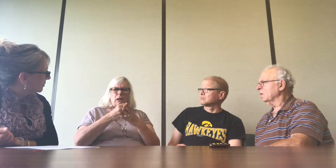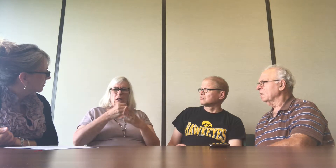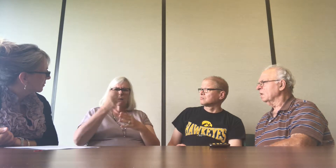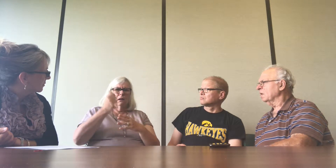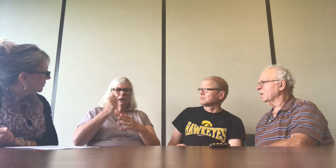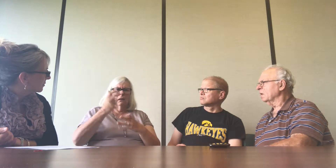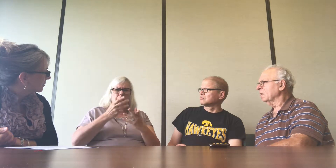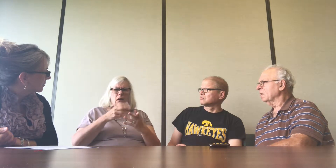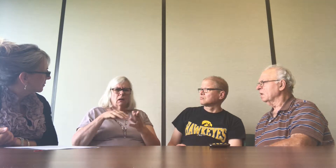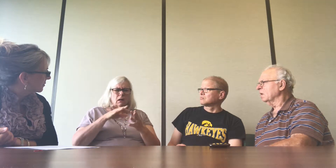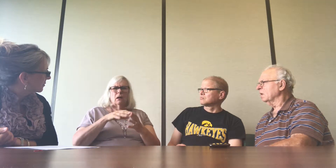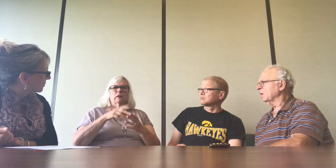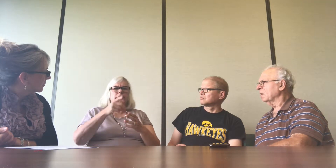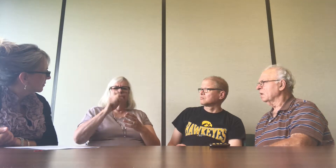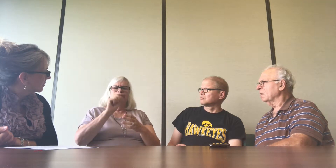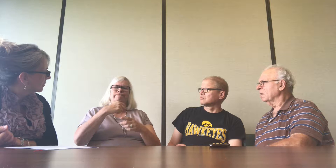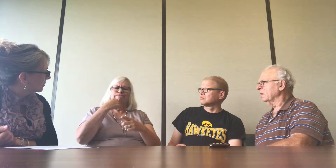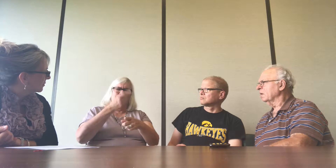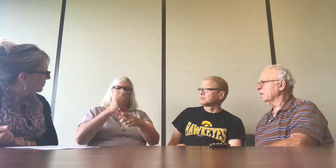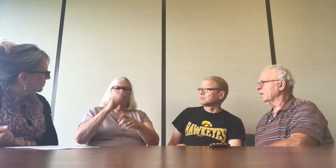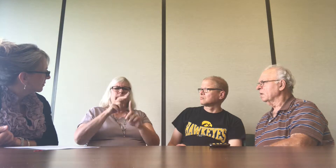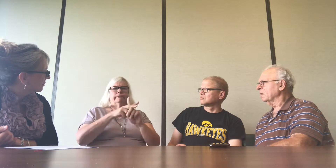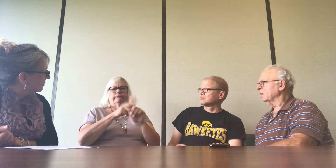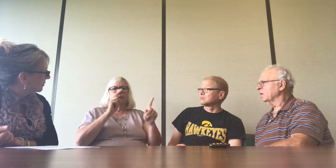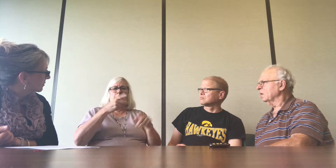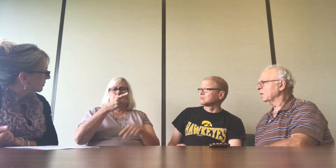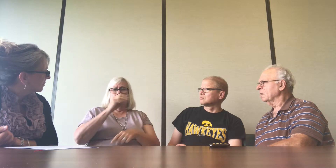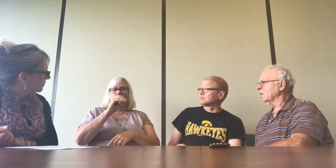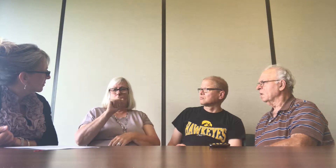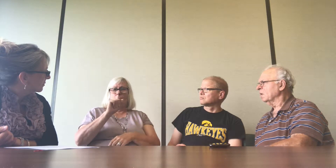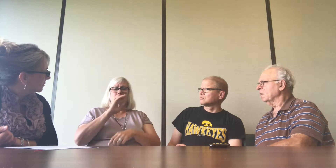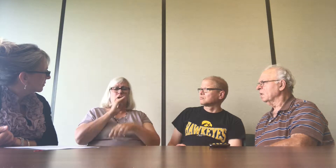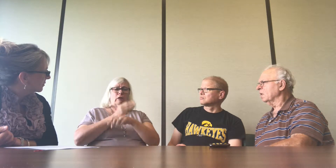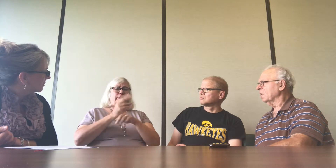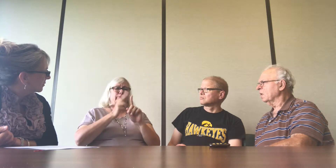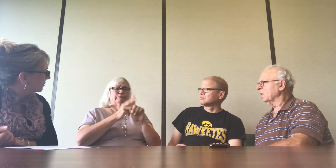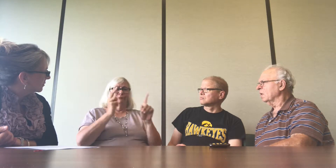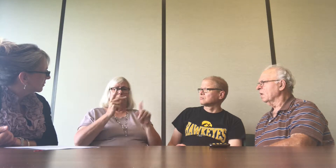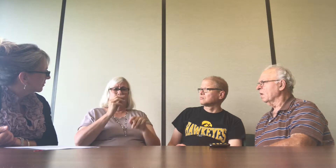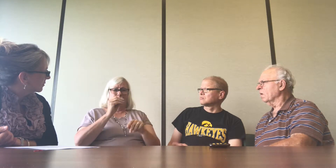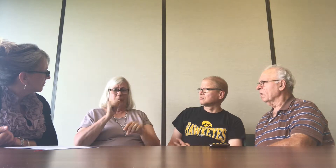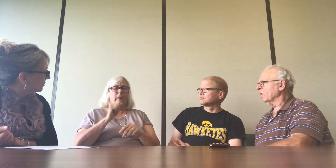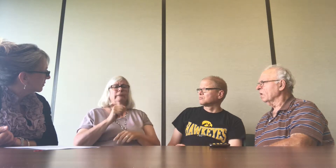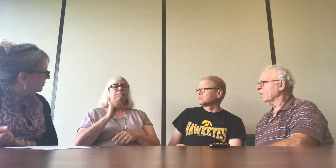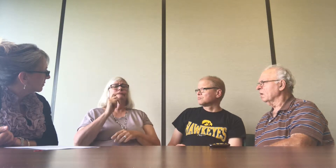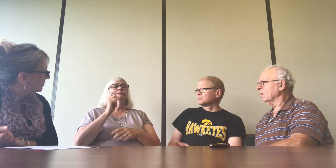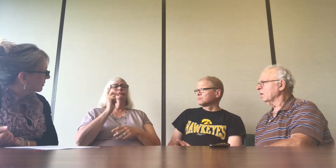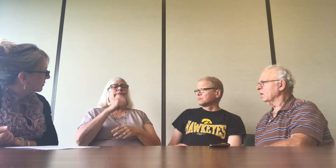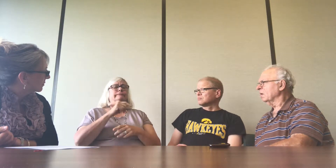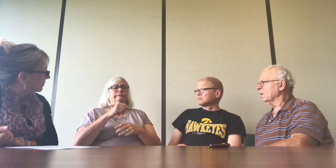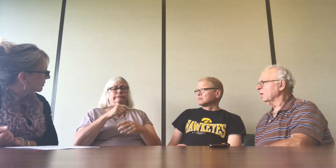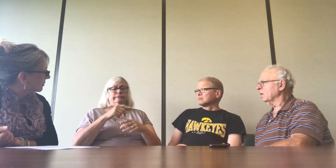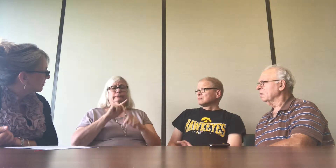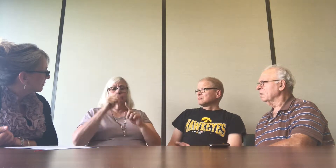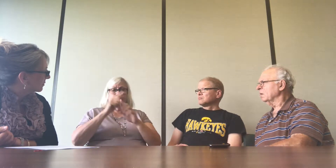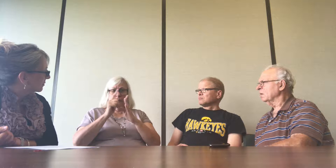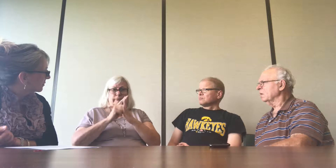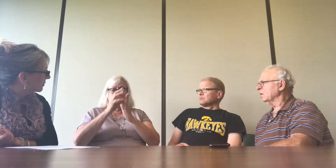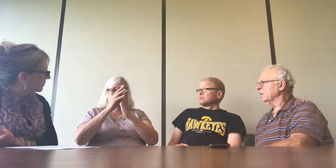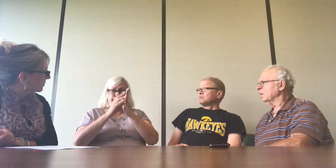Eventually, some family members came and told him that he needed to report that and he needed to